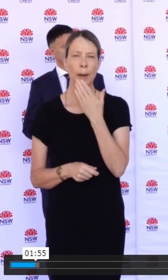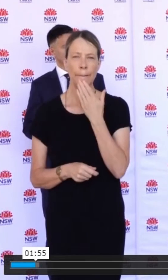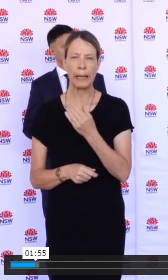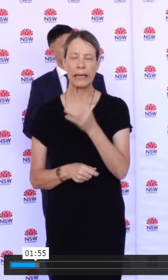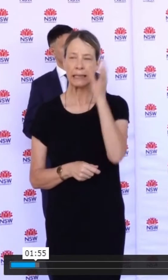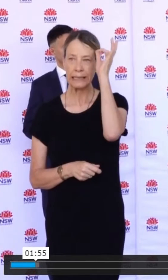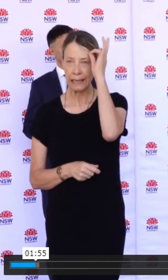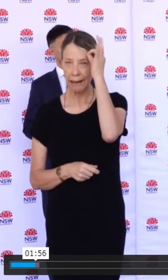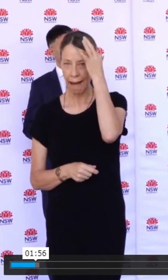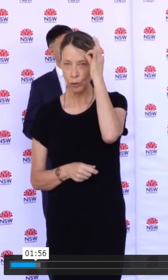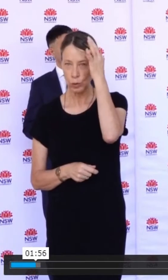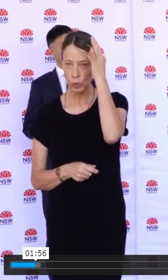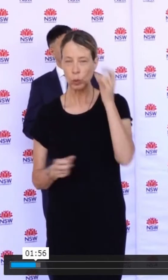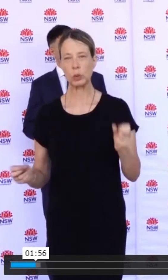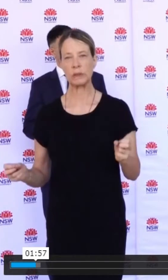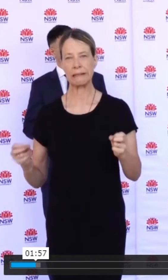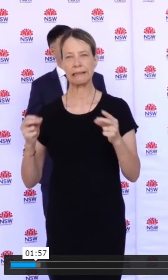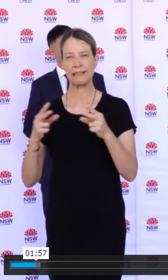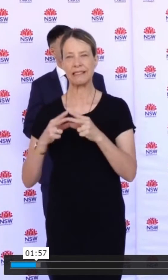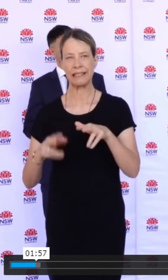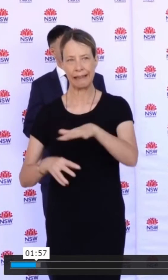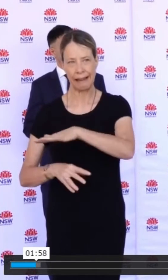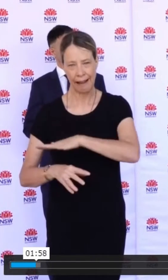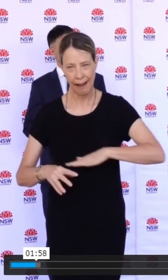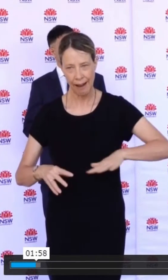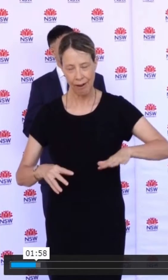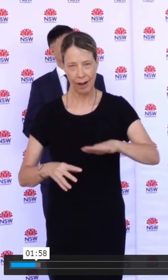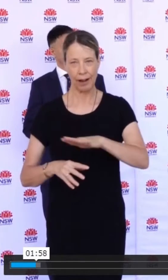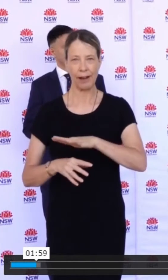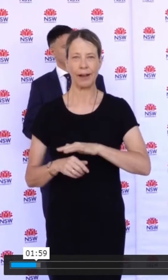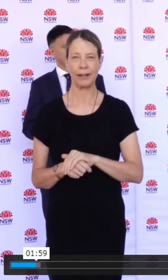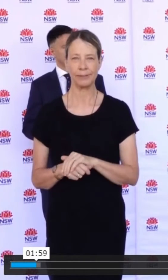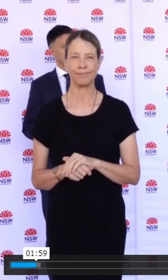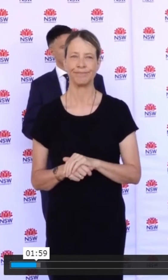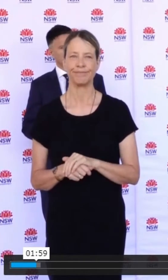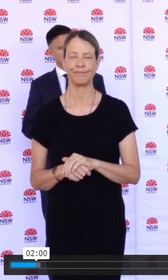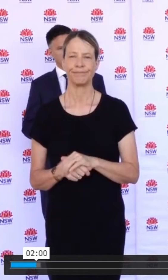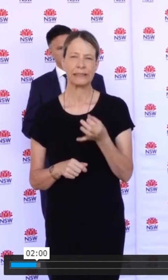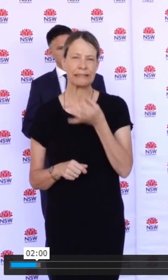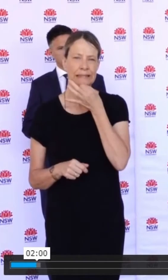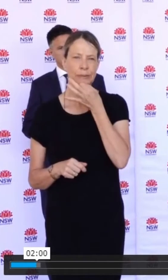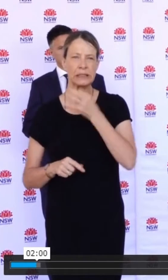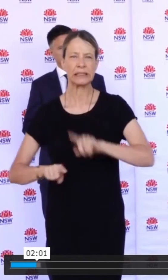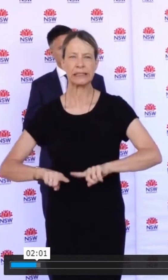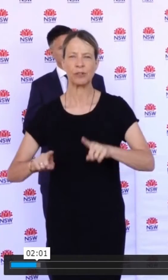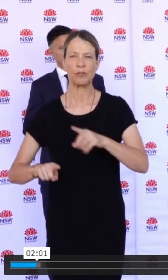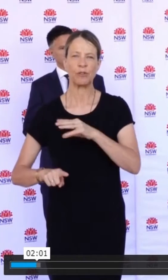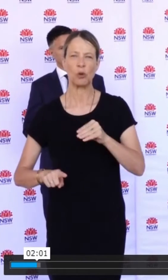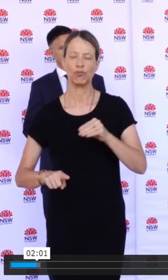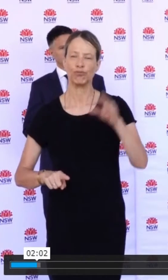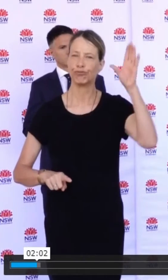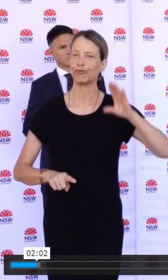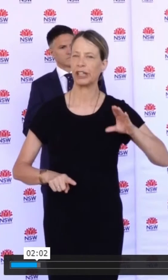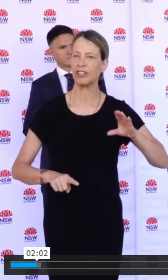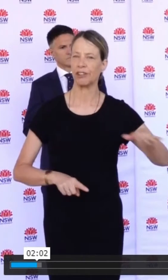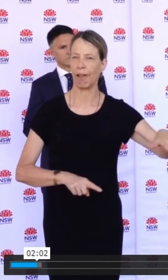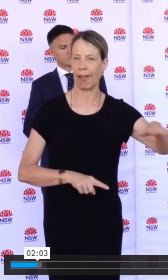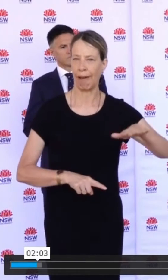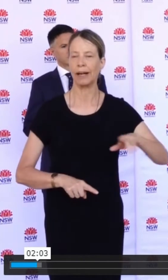and obviously there are differences between the greater metropolitan area and the broader parts of the regions of New South